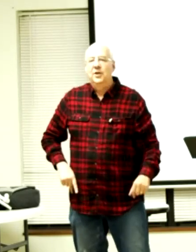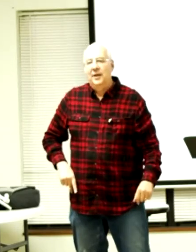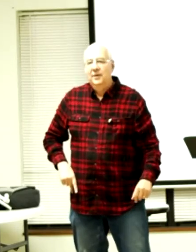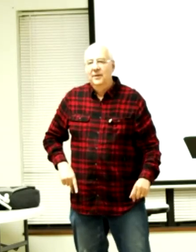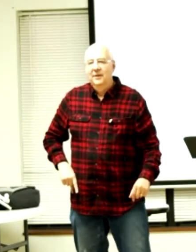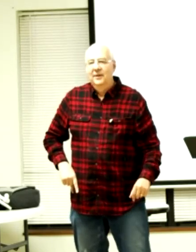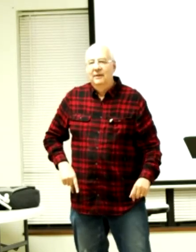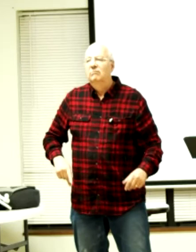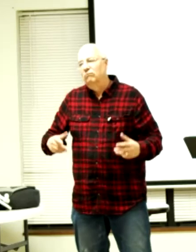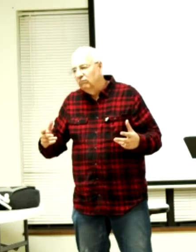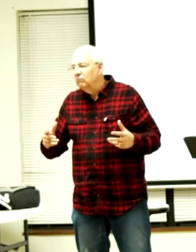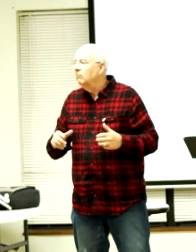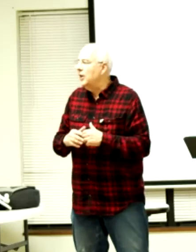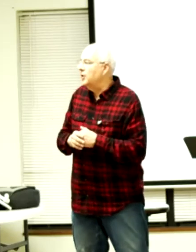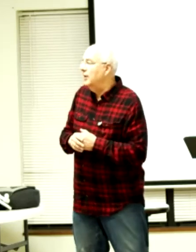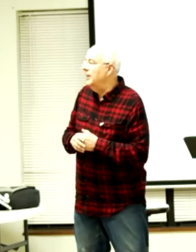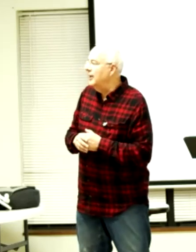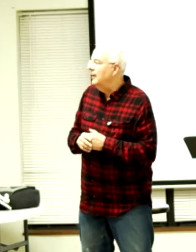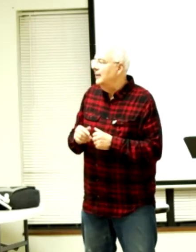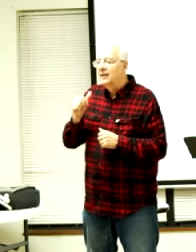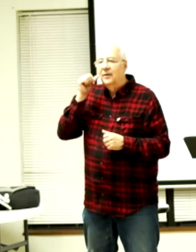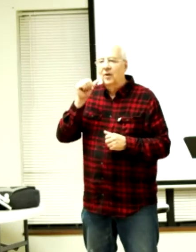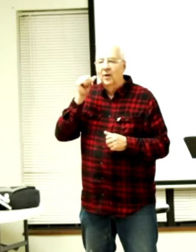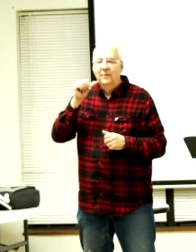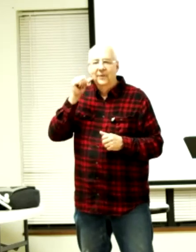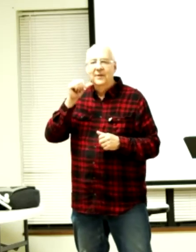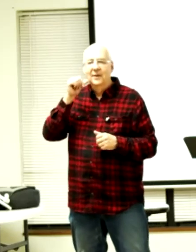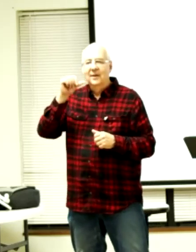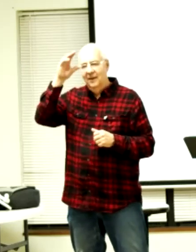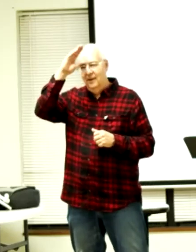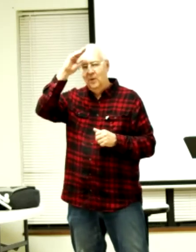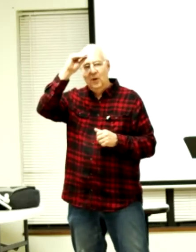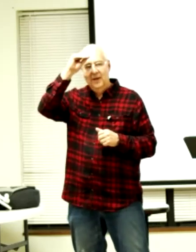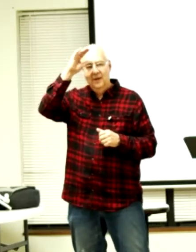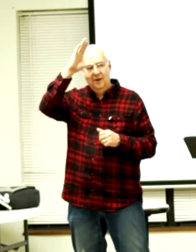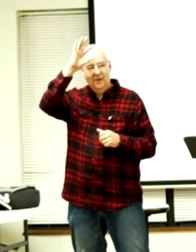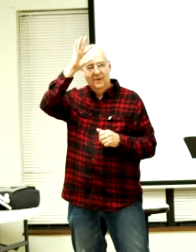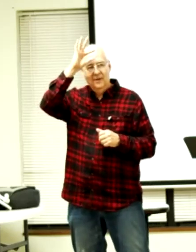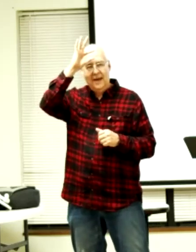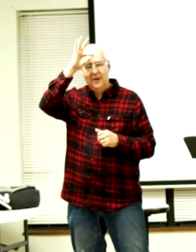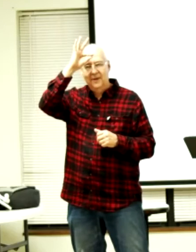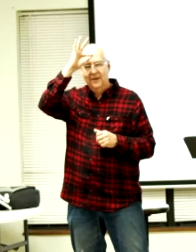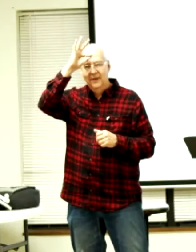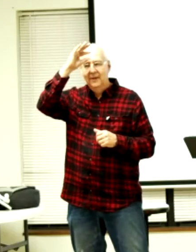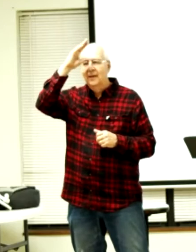princess. Sounds good to me. Girl, boy, you're tapping the